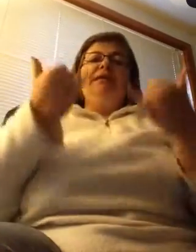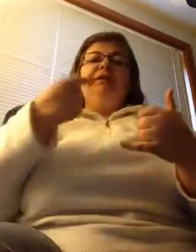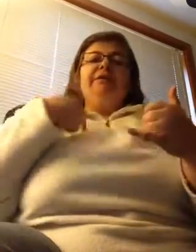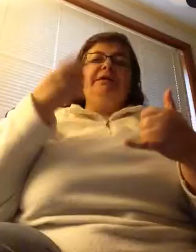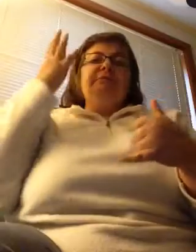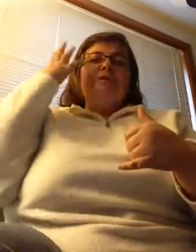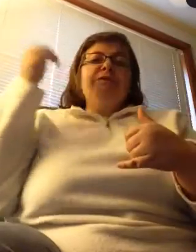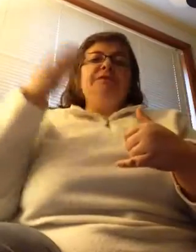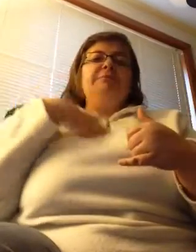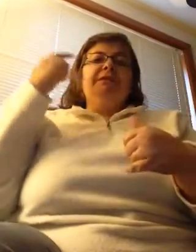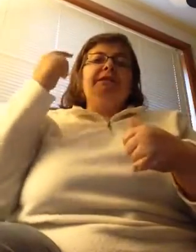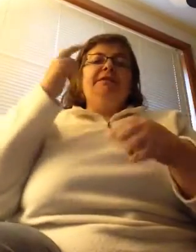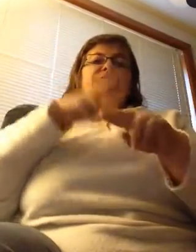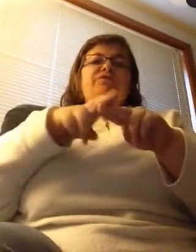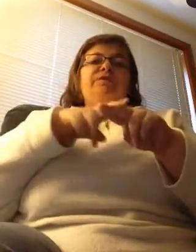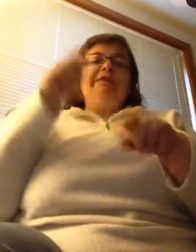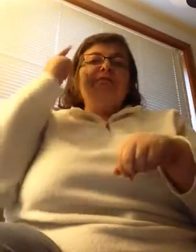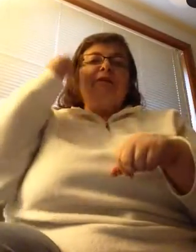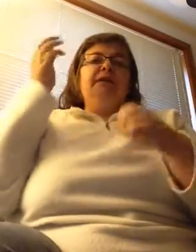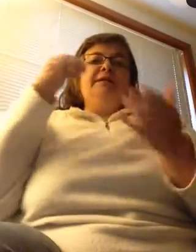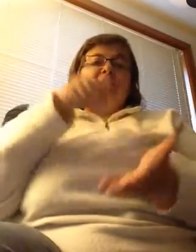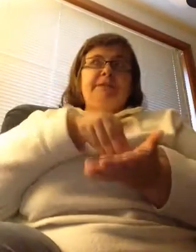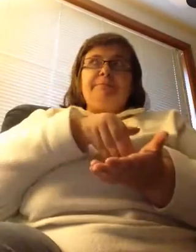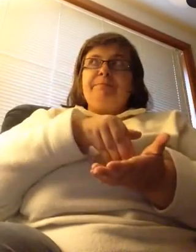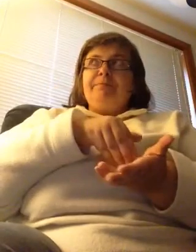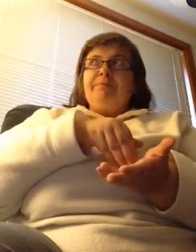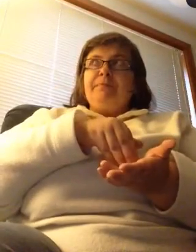Now I'm losing my train of thought again